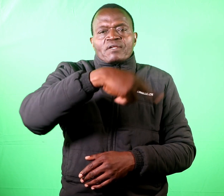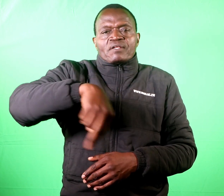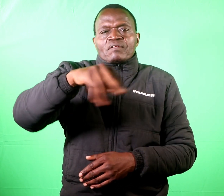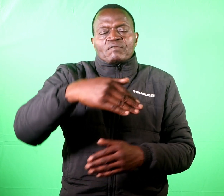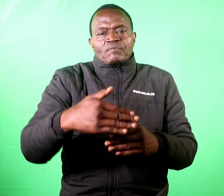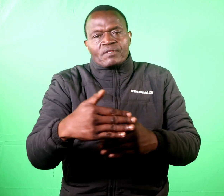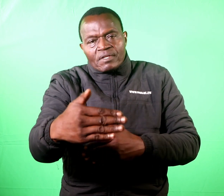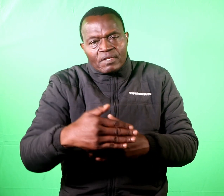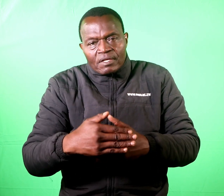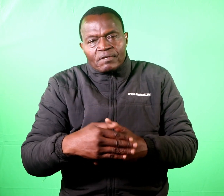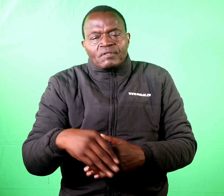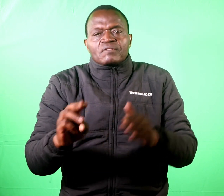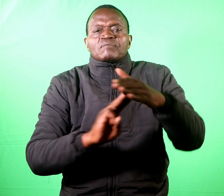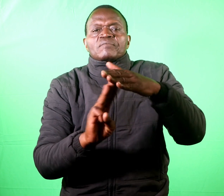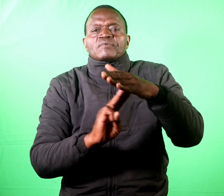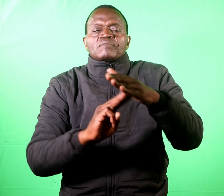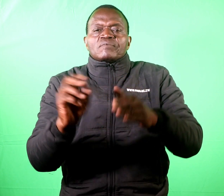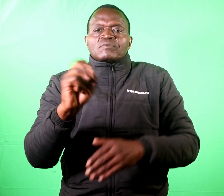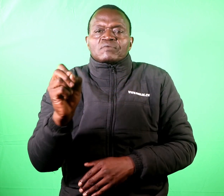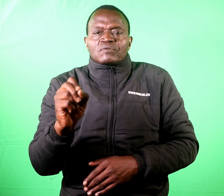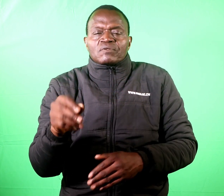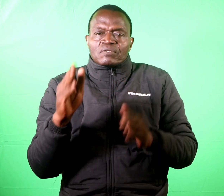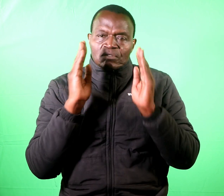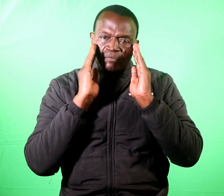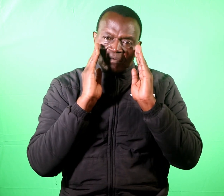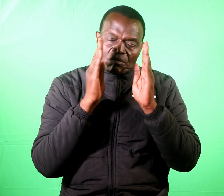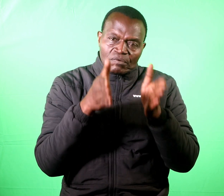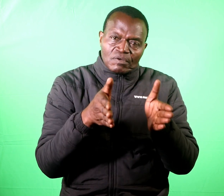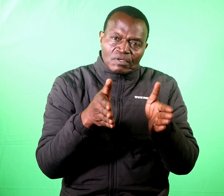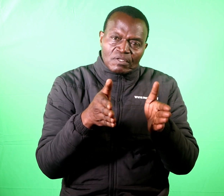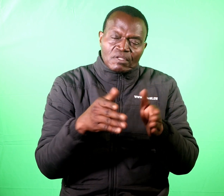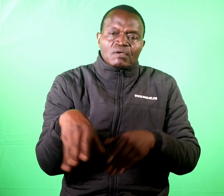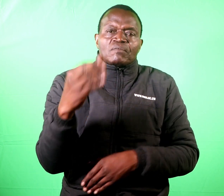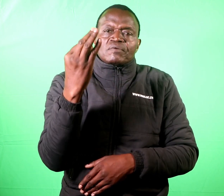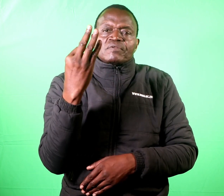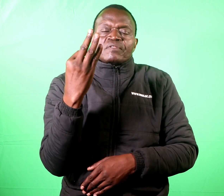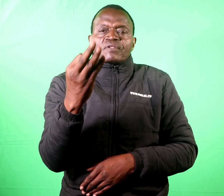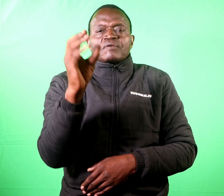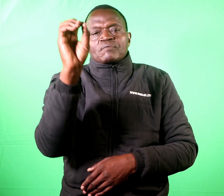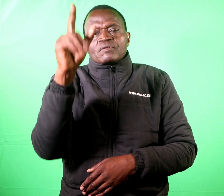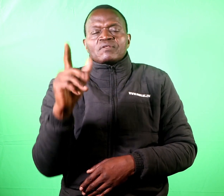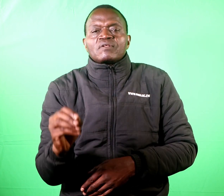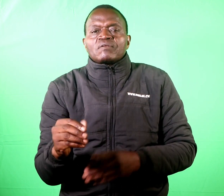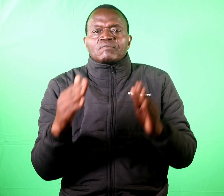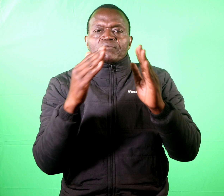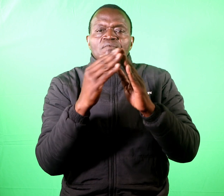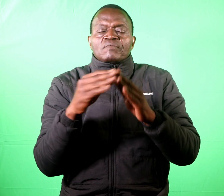school, attention needs to be paid to about 3% of households